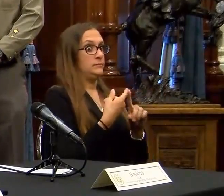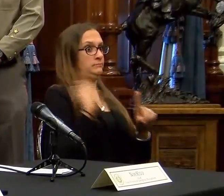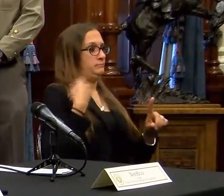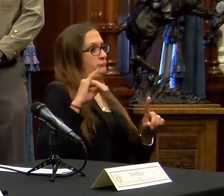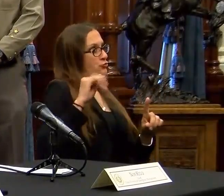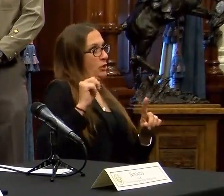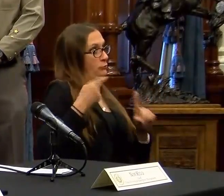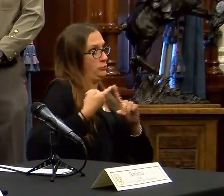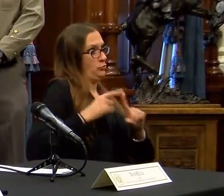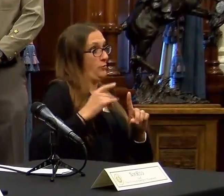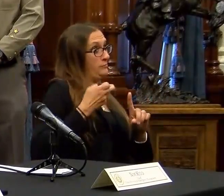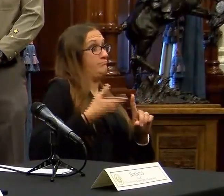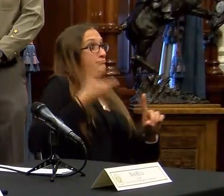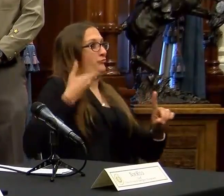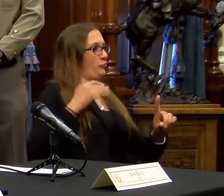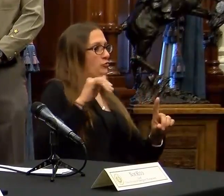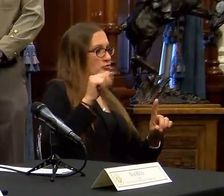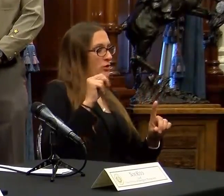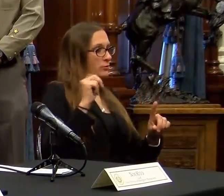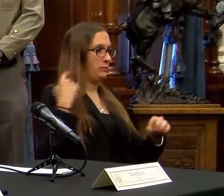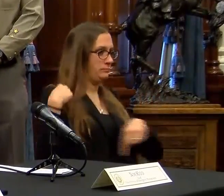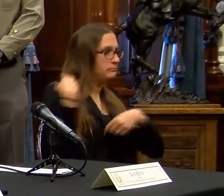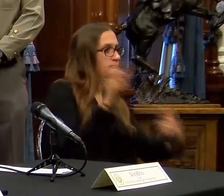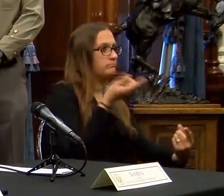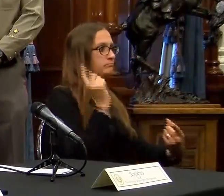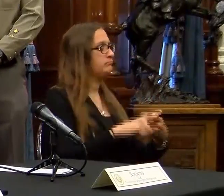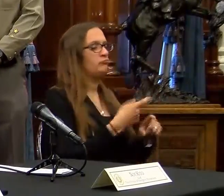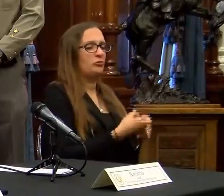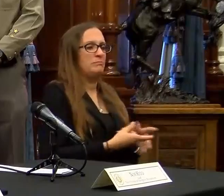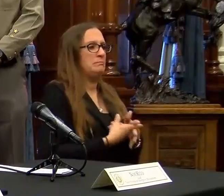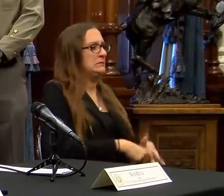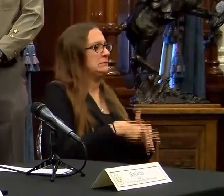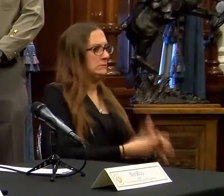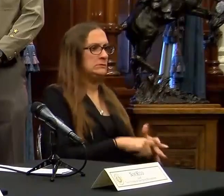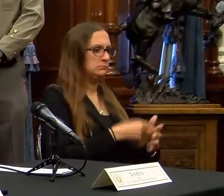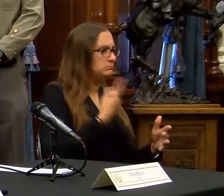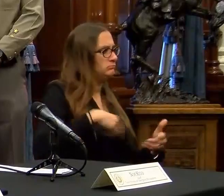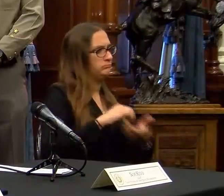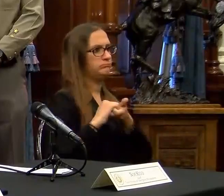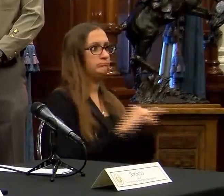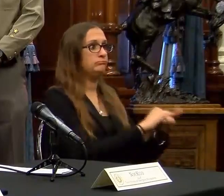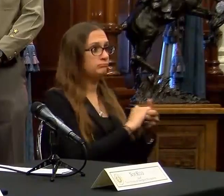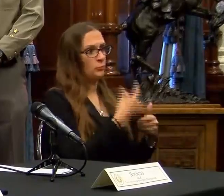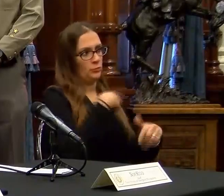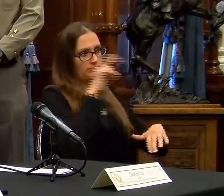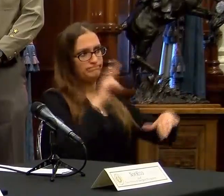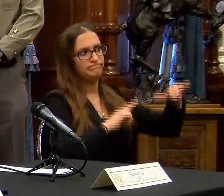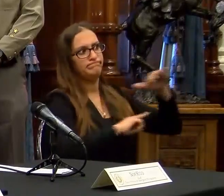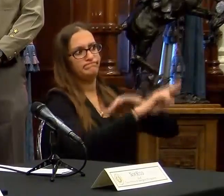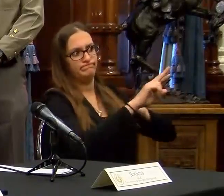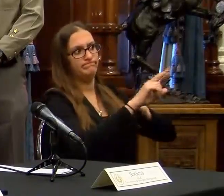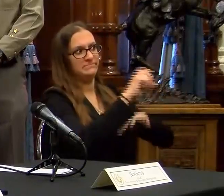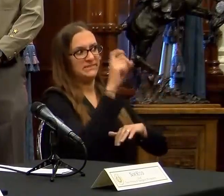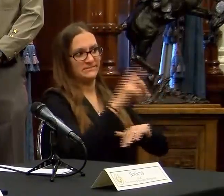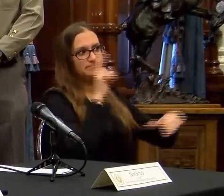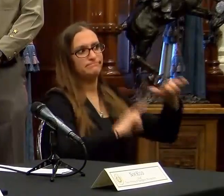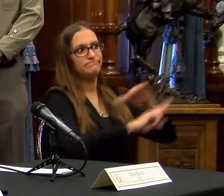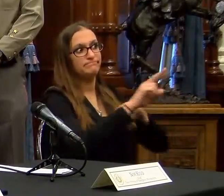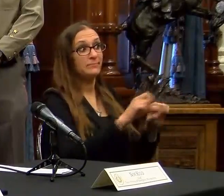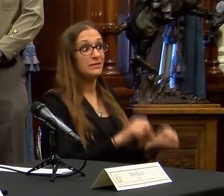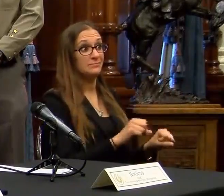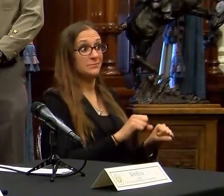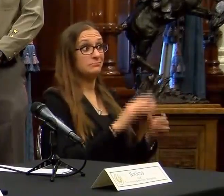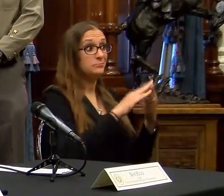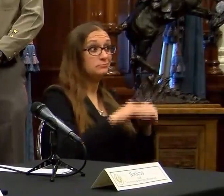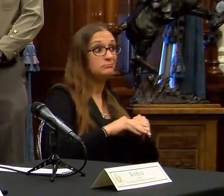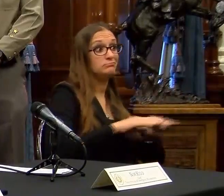some even before that. From the very start, the state of Texas anticipated the possibility of community